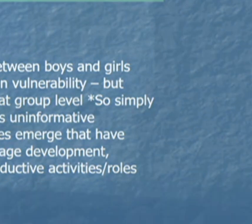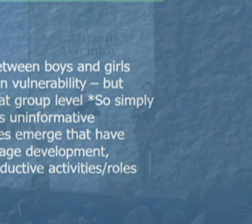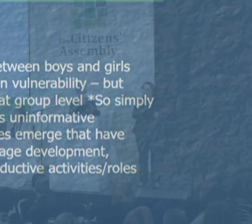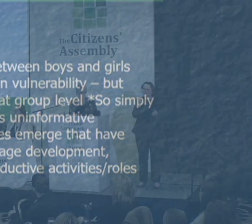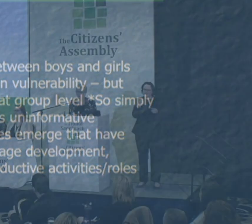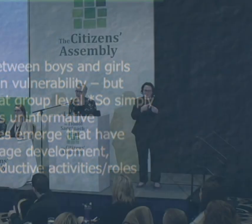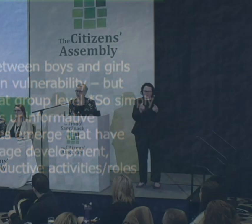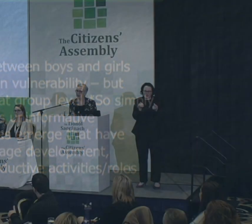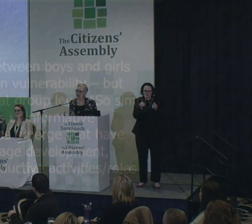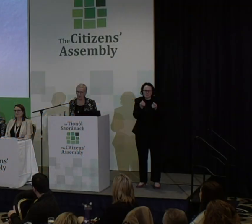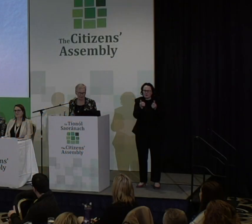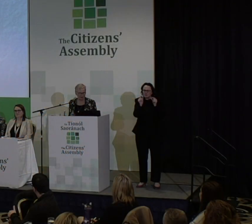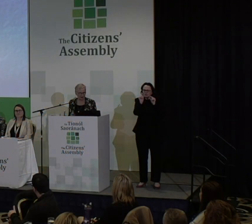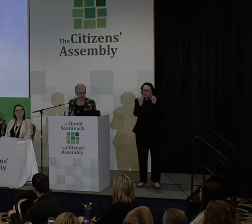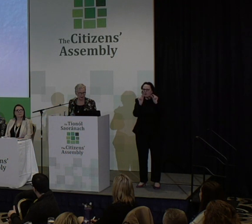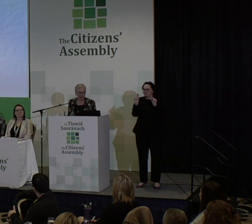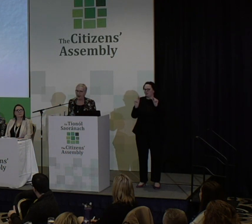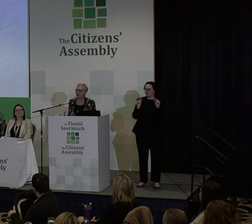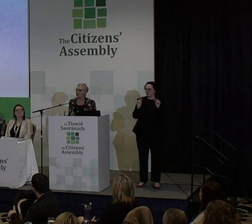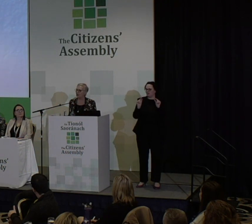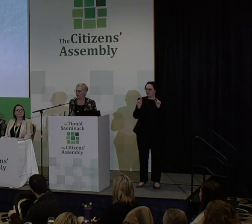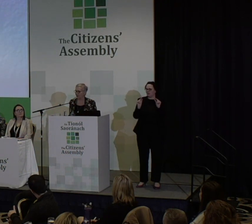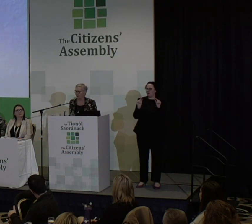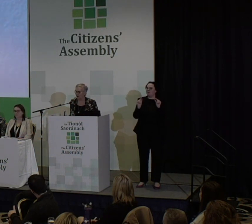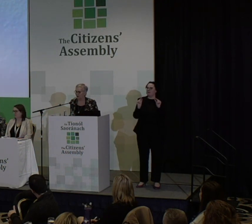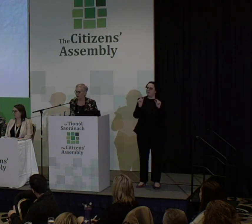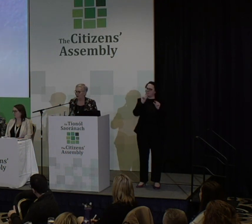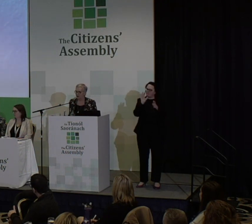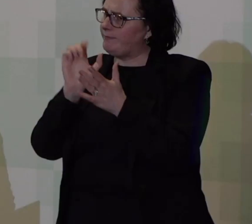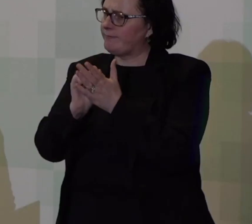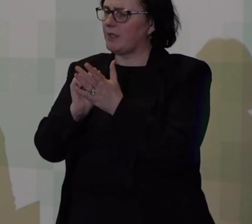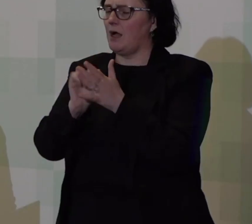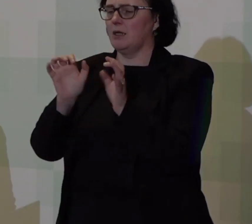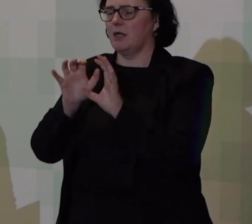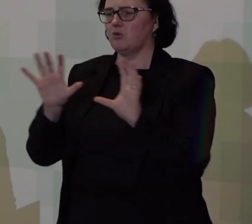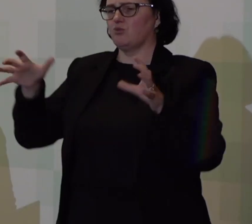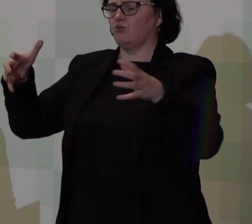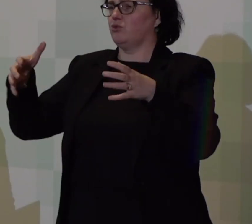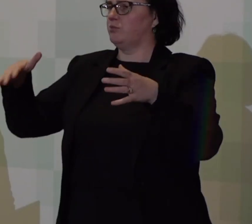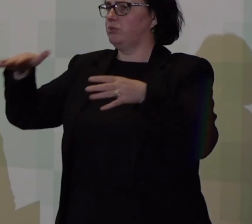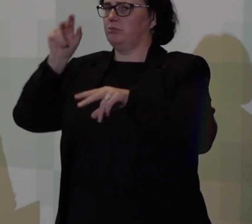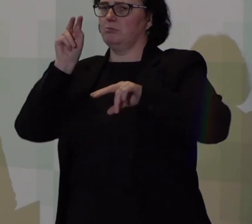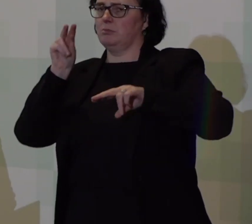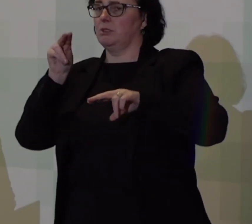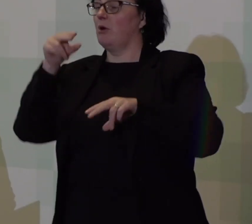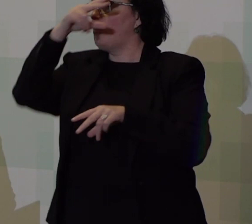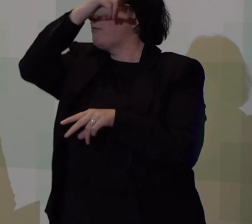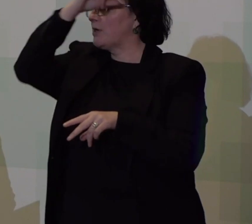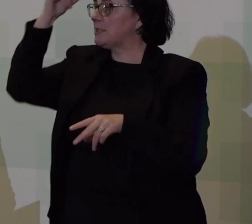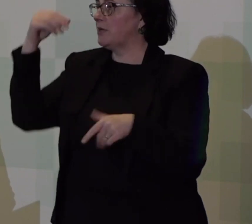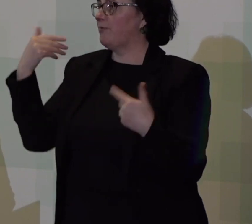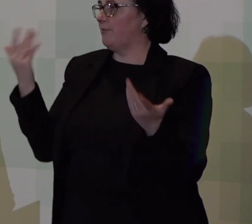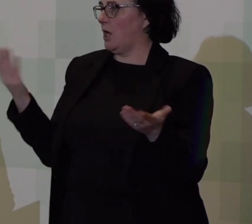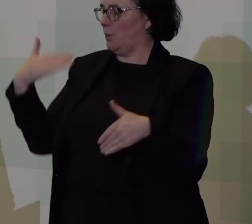small, and they are evident at a group level. So if we simply know what